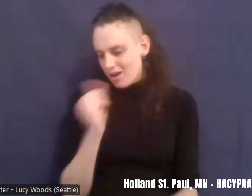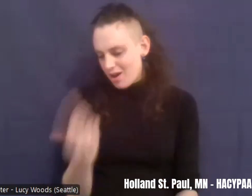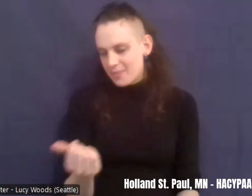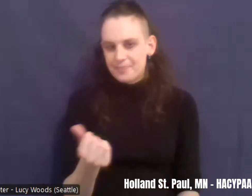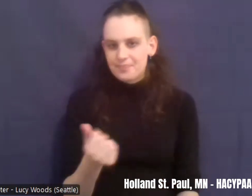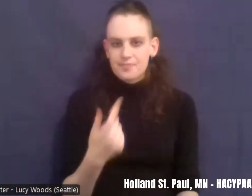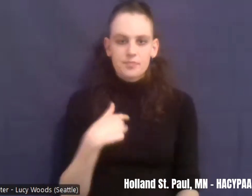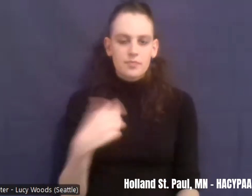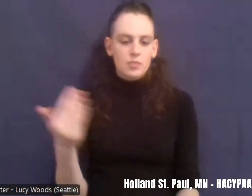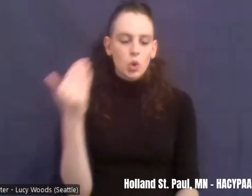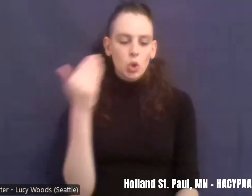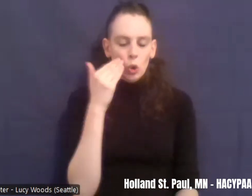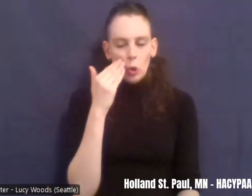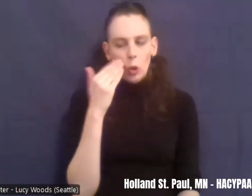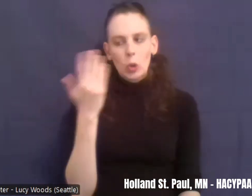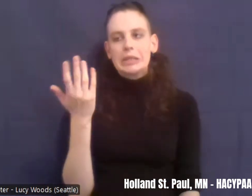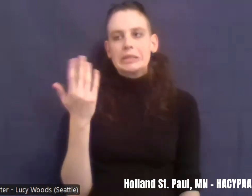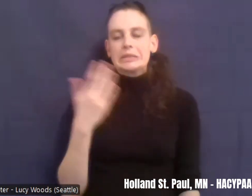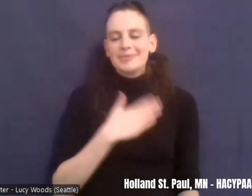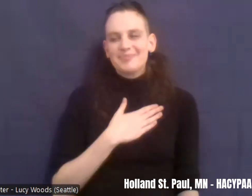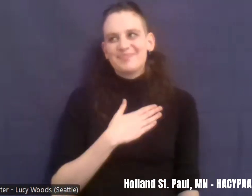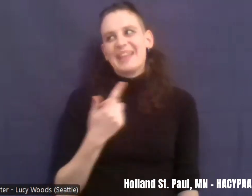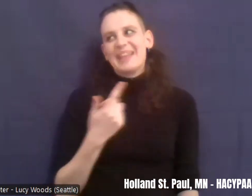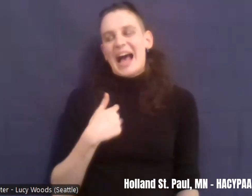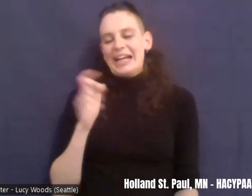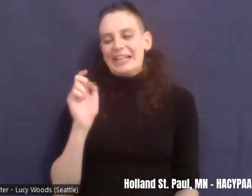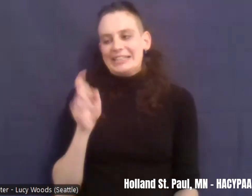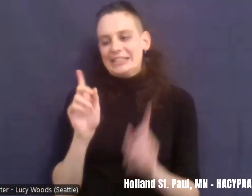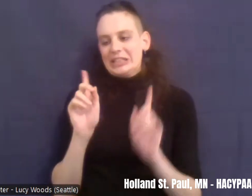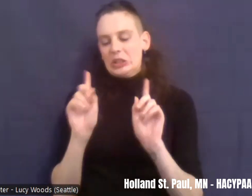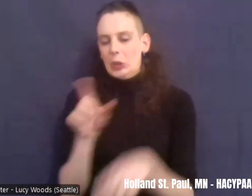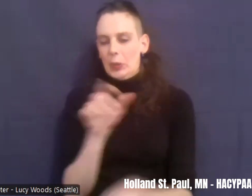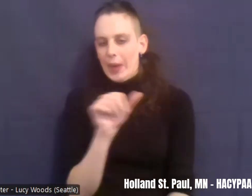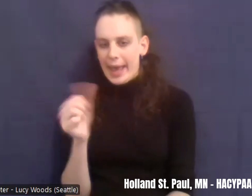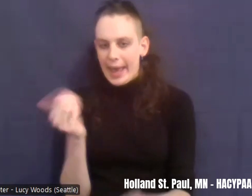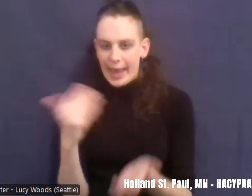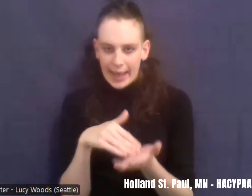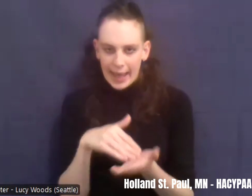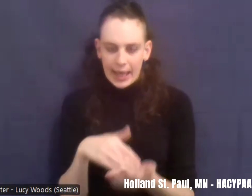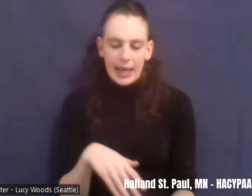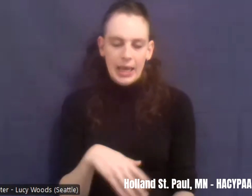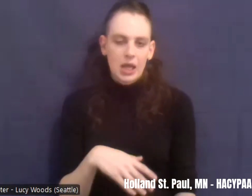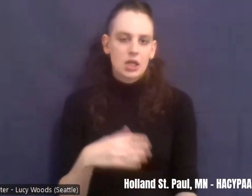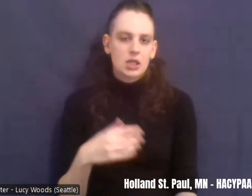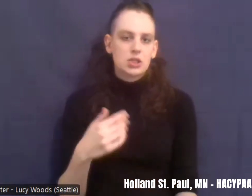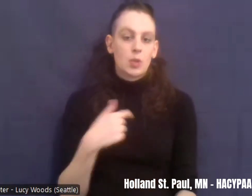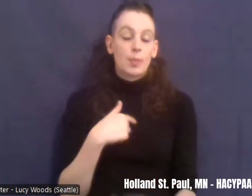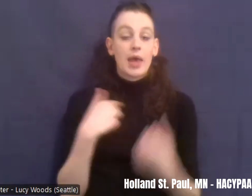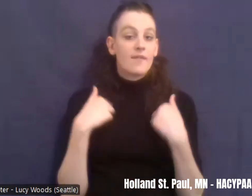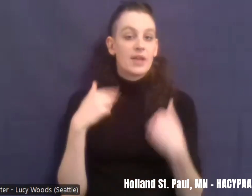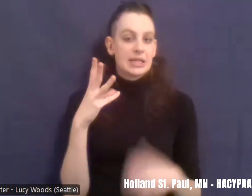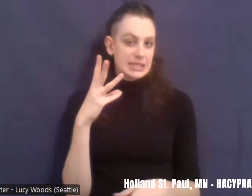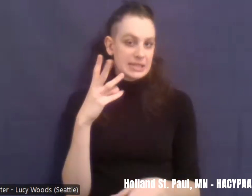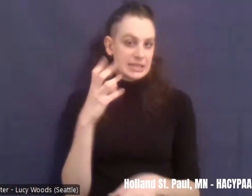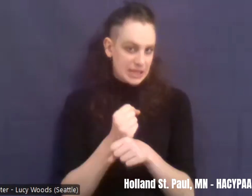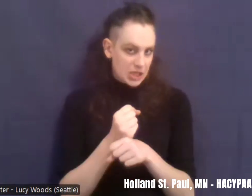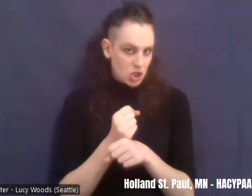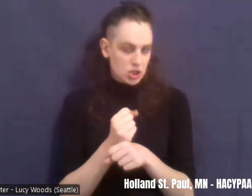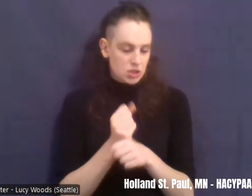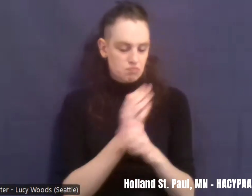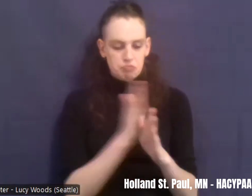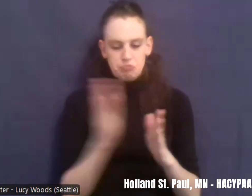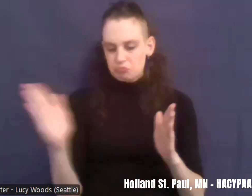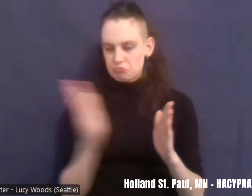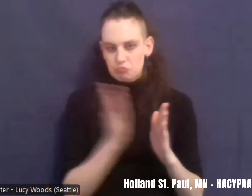like supposed to be in the rooms of Alcoholics Anonymous. So what ended up happening was like a 6 year stint where like I tried to